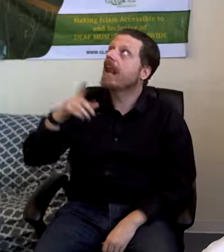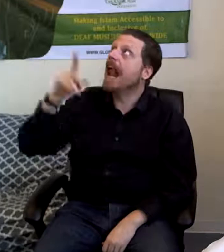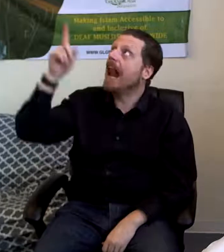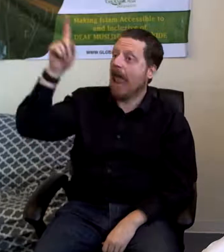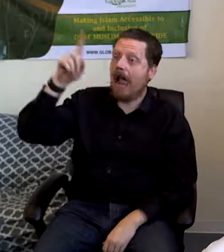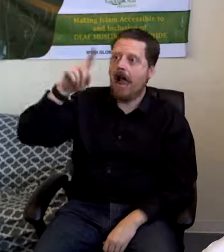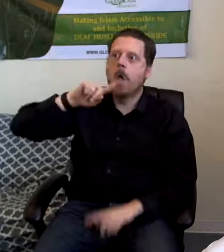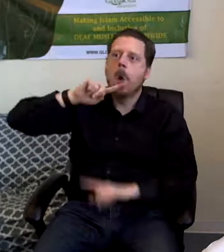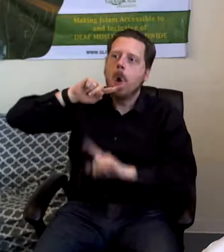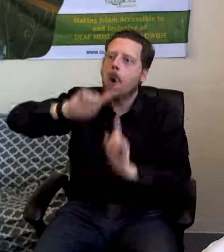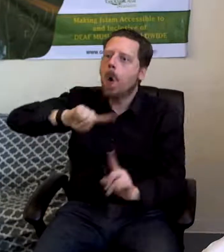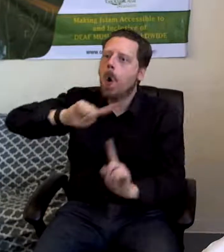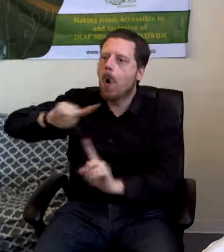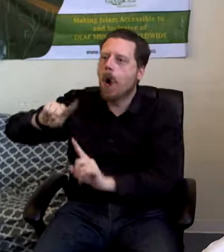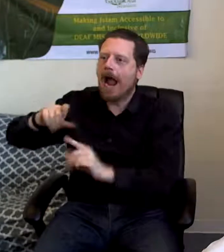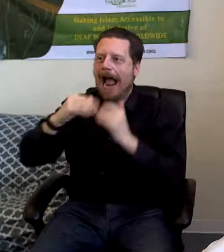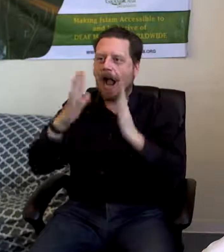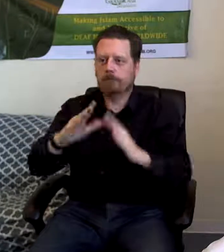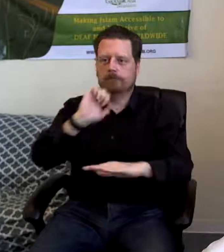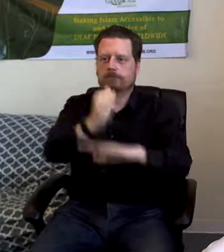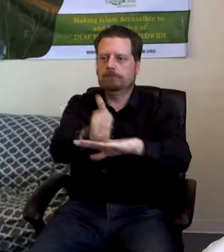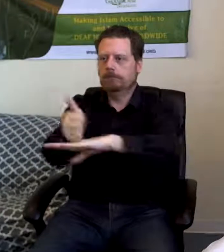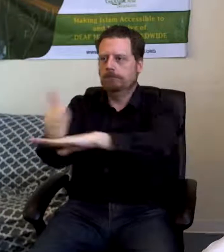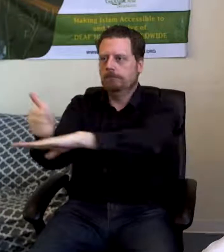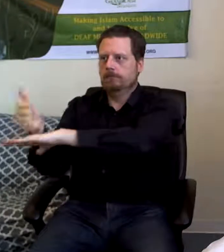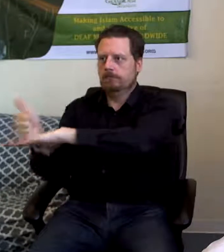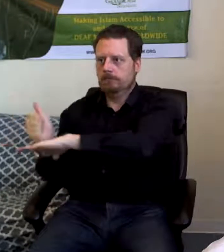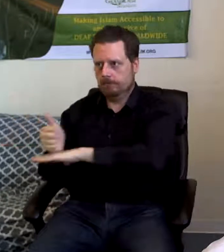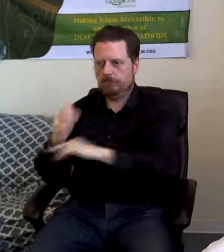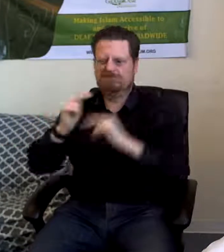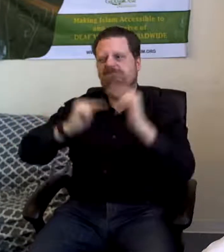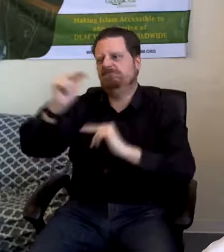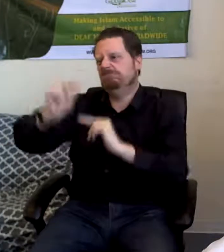ordered to be raised up, to be built.